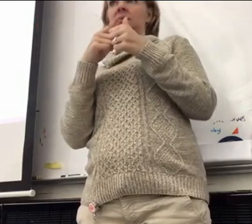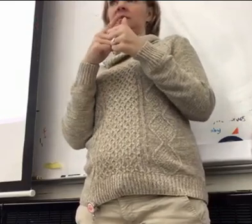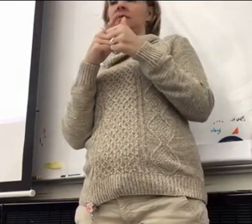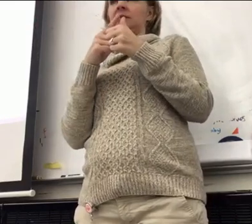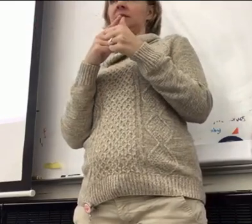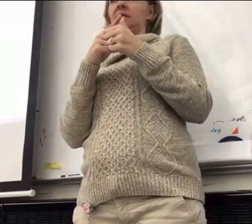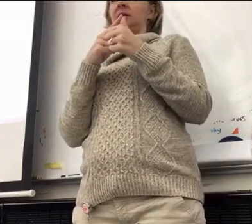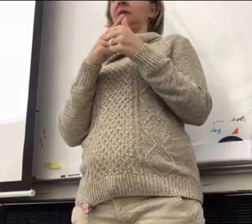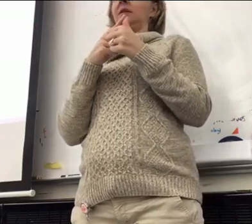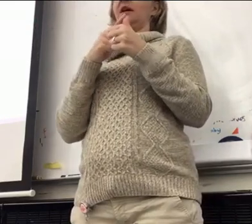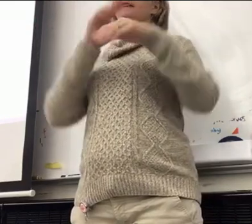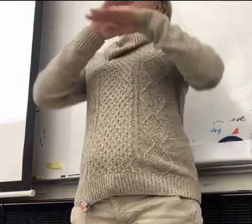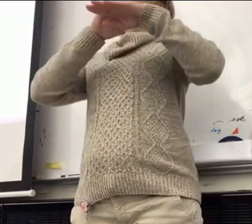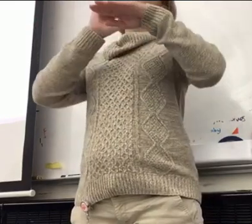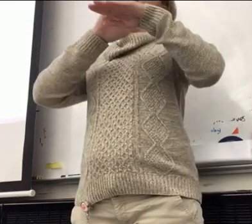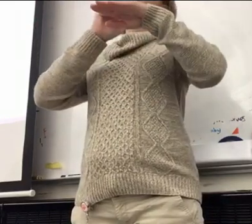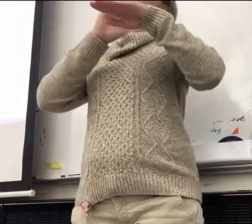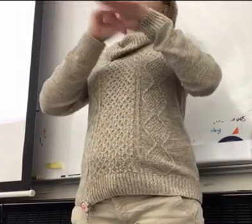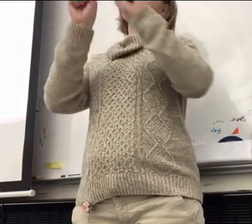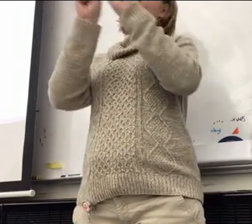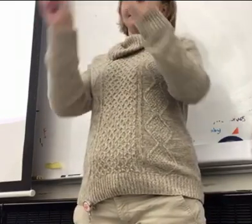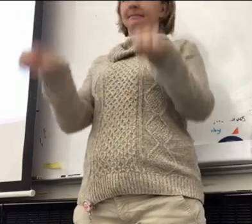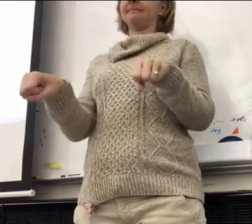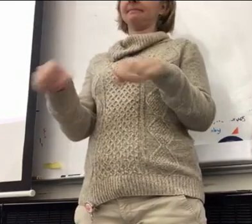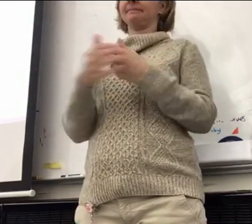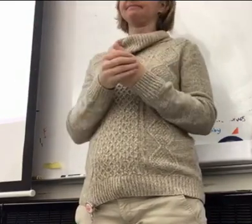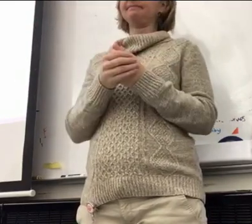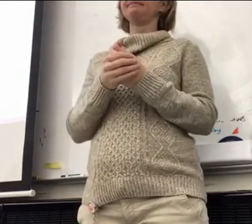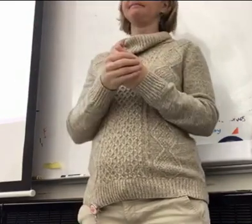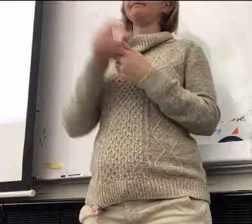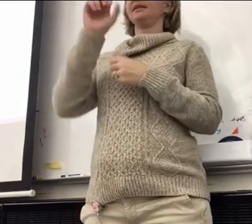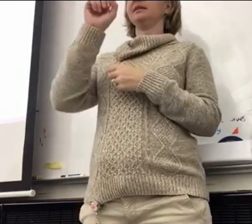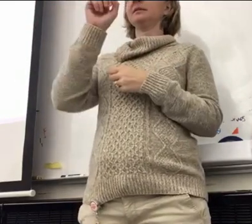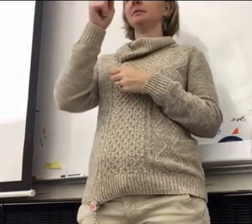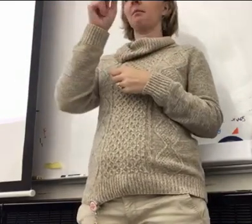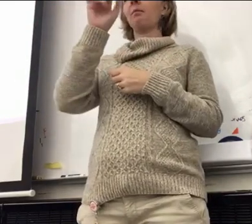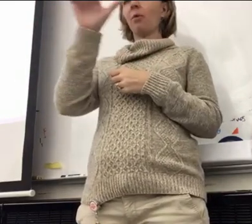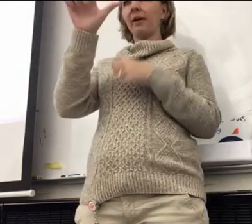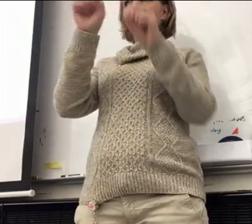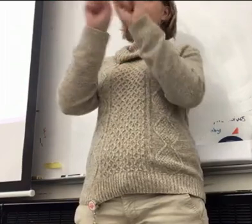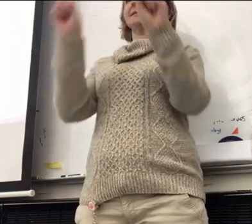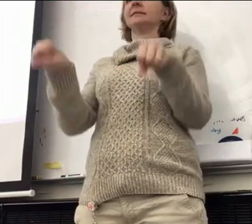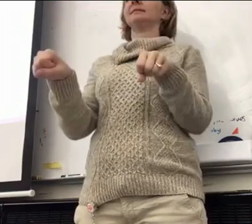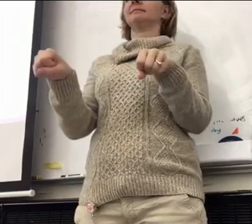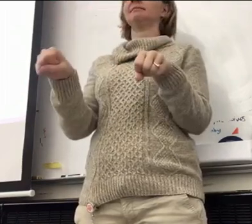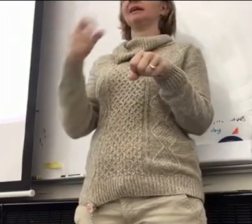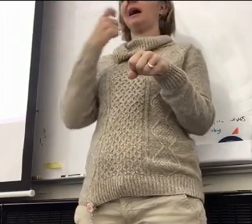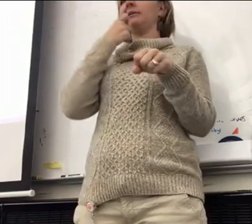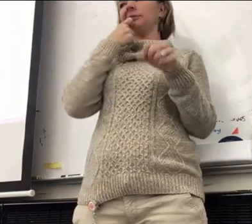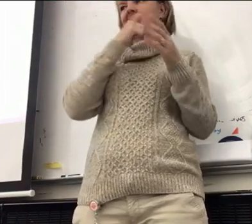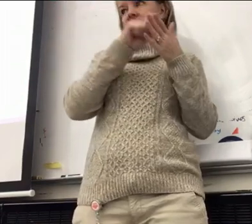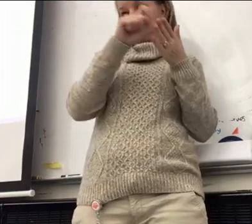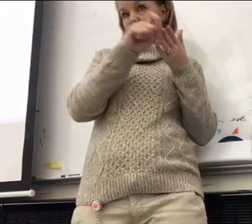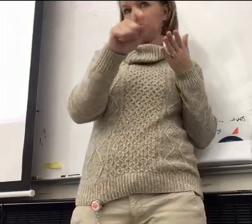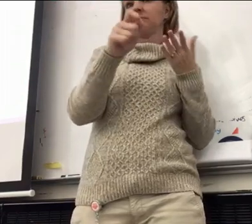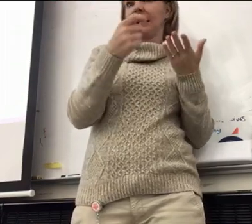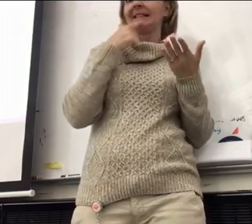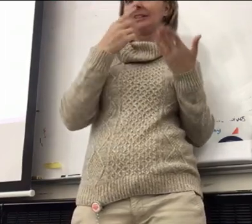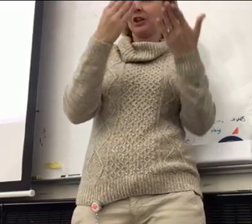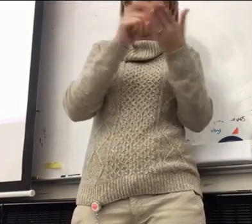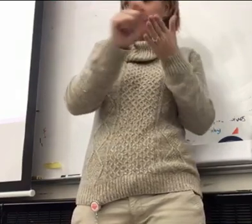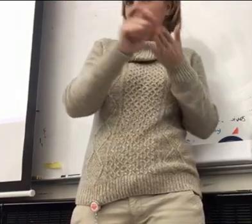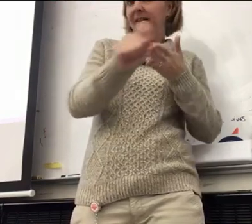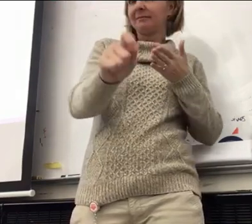need to know is going to be the spoil system. So number 1 is the spoil system. I would suggest writing that down on your paper.